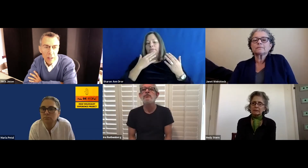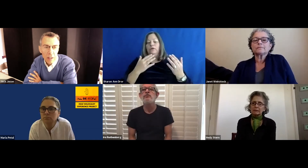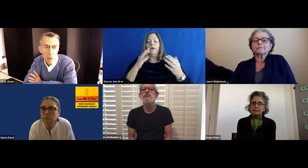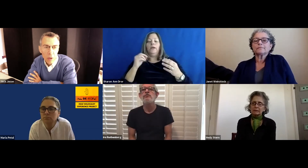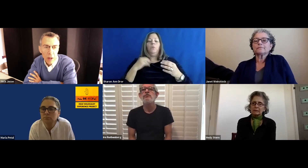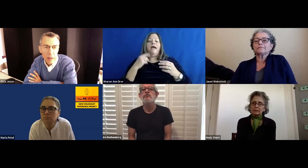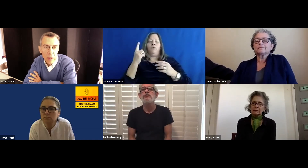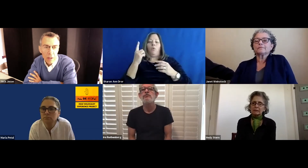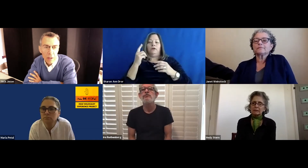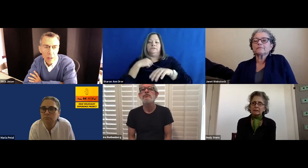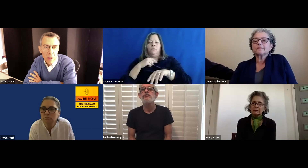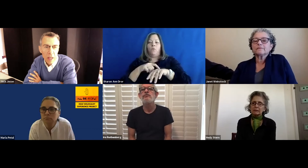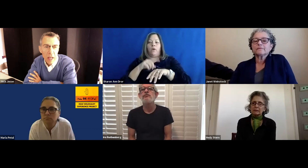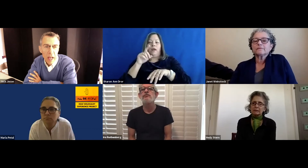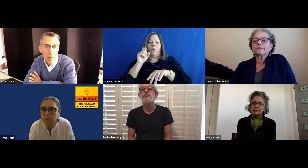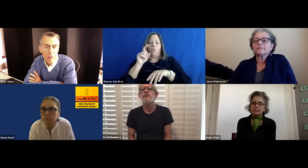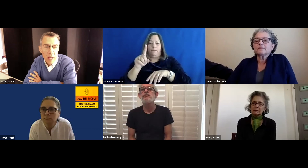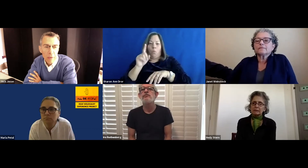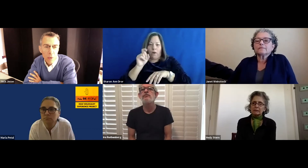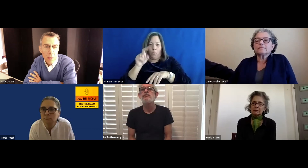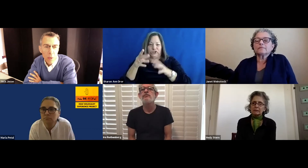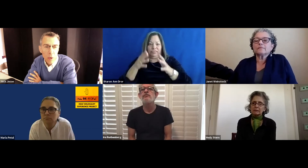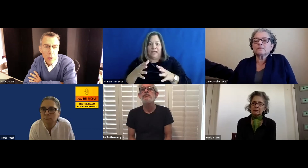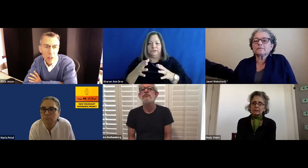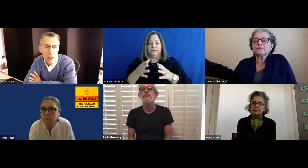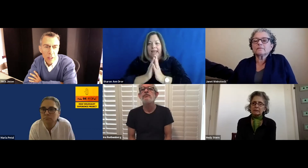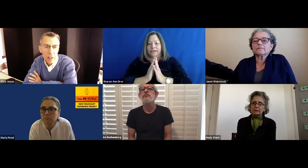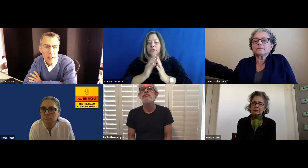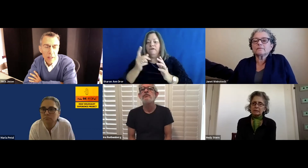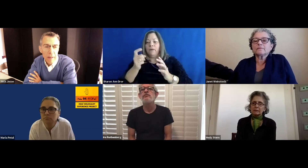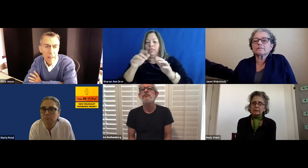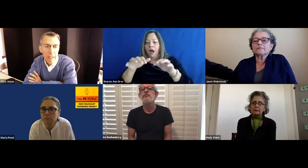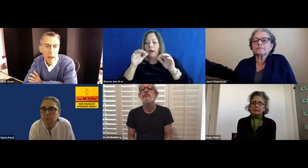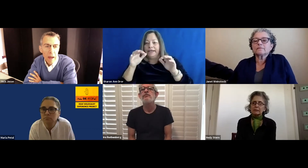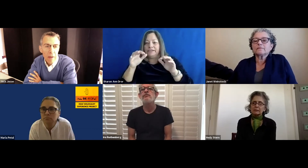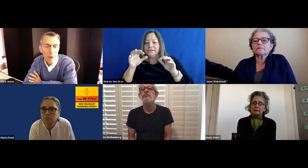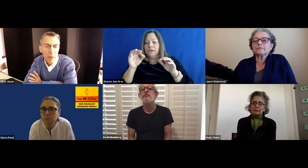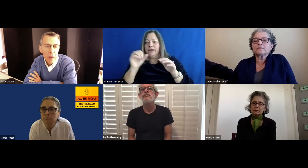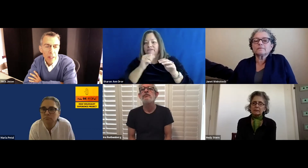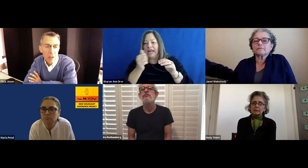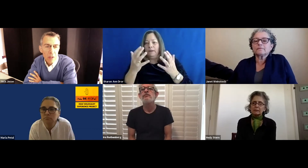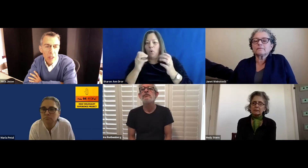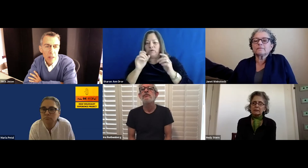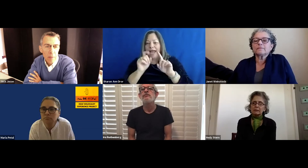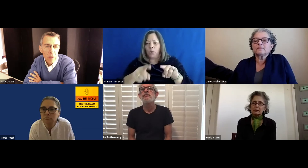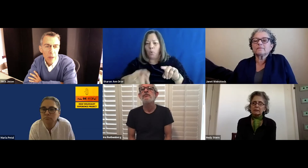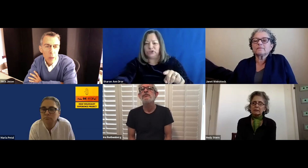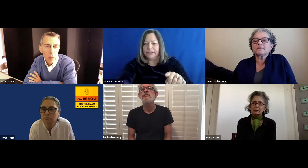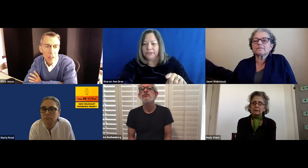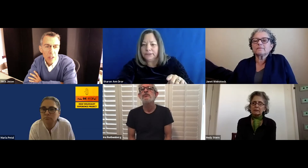to see the word Holocaust. And we have time for one more question. from the audience, if anyone wants to ask a